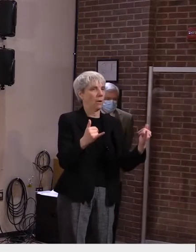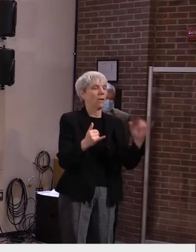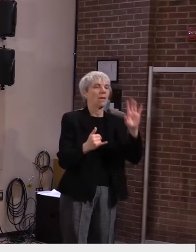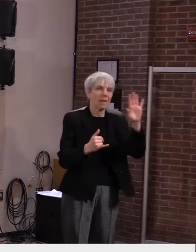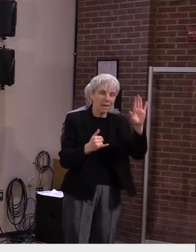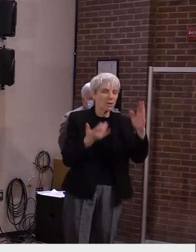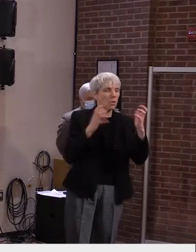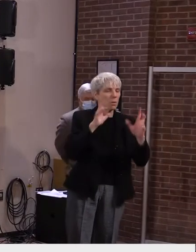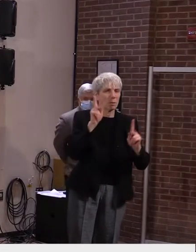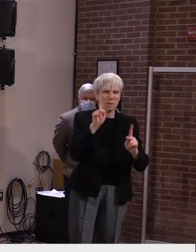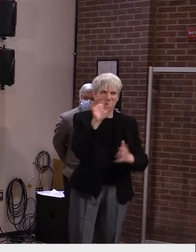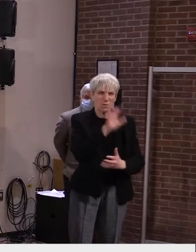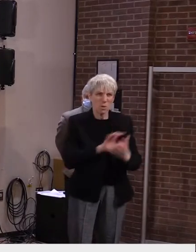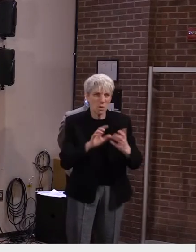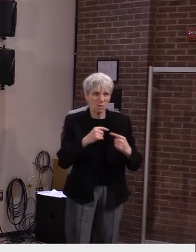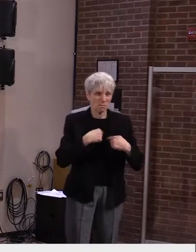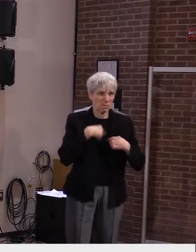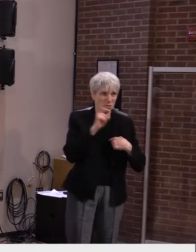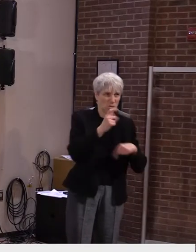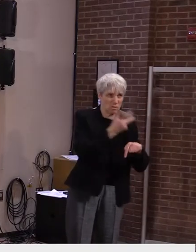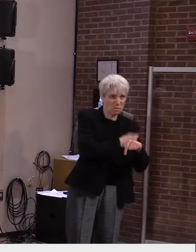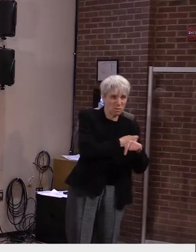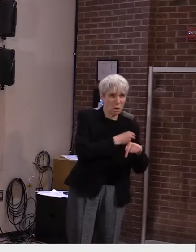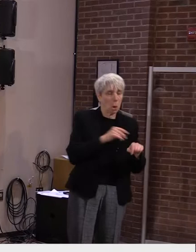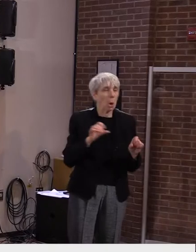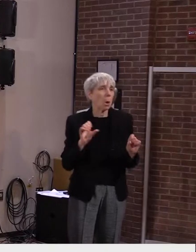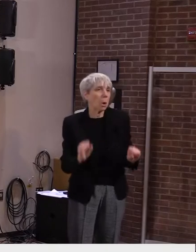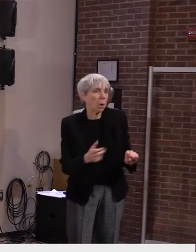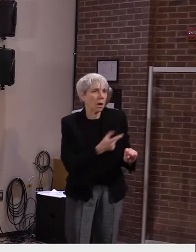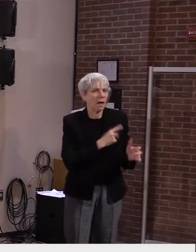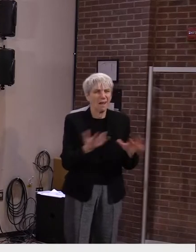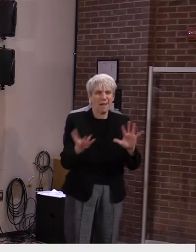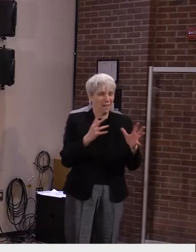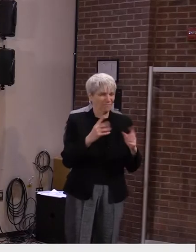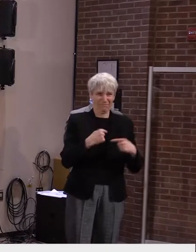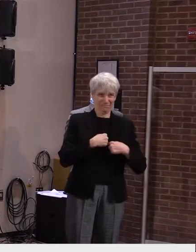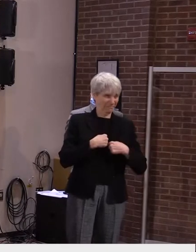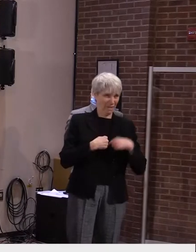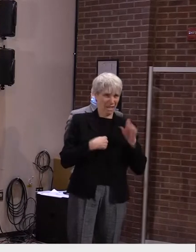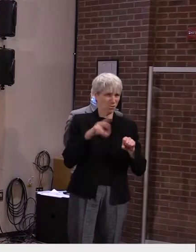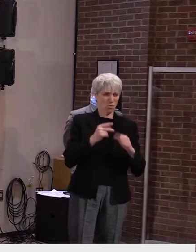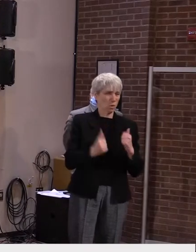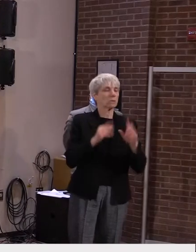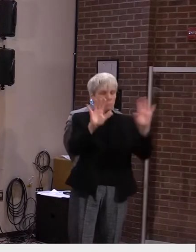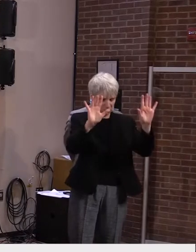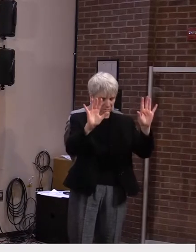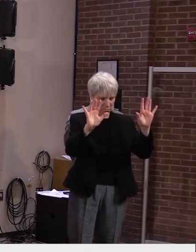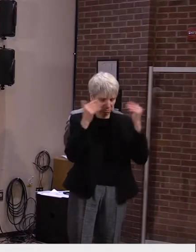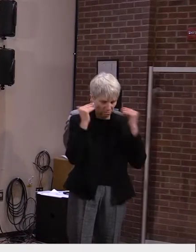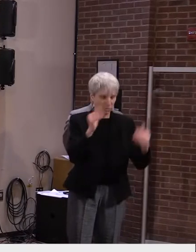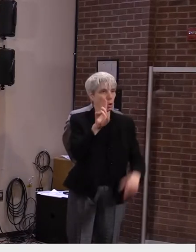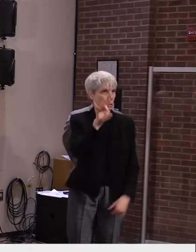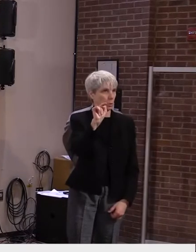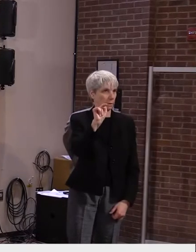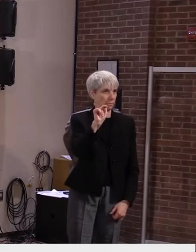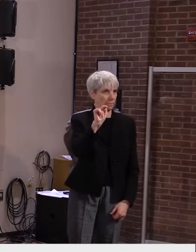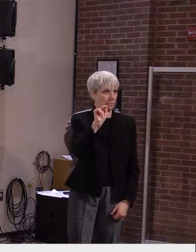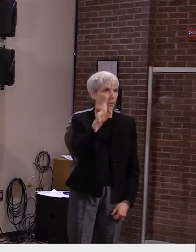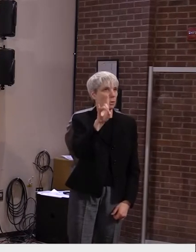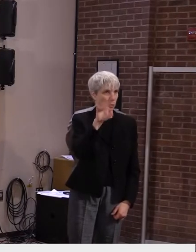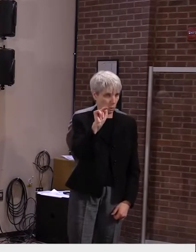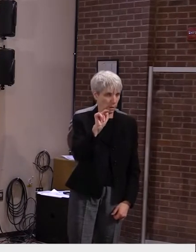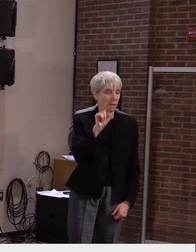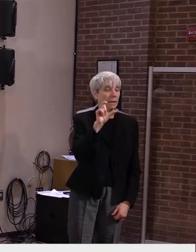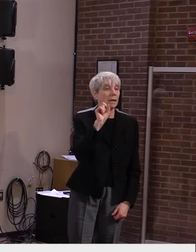with, are you in the should group or the may group for getting a booster? Everyone should get a booster who qualifies